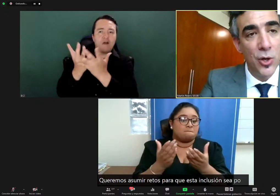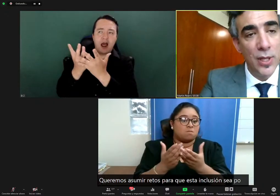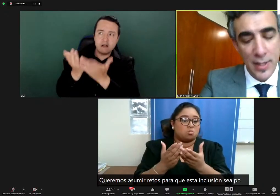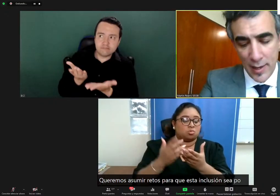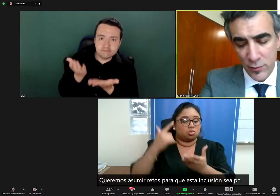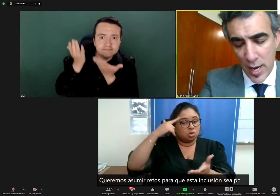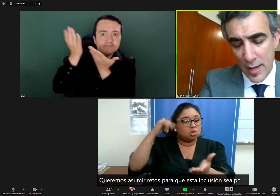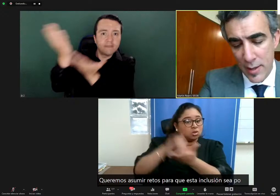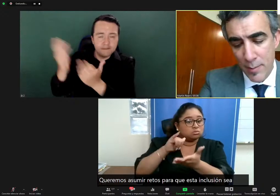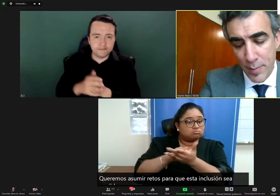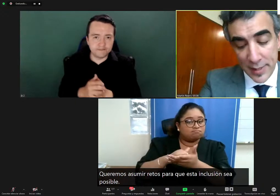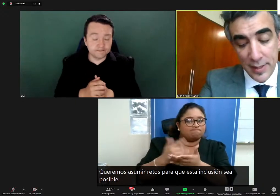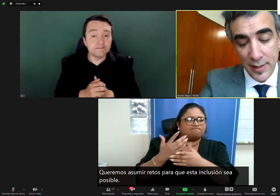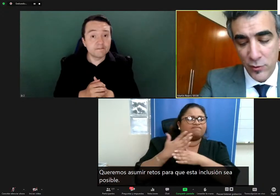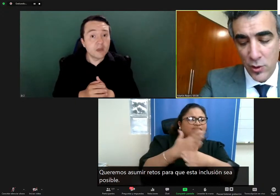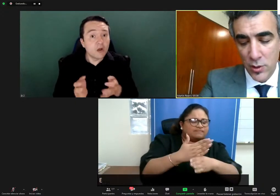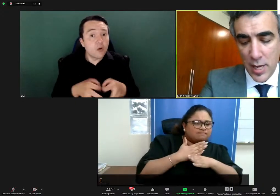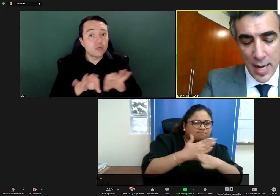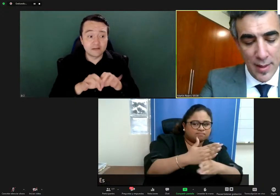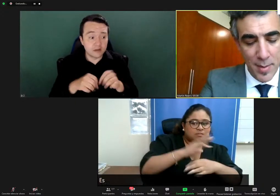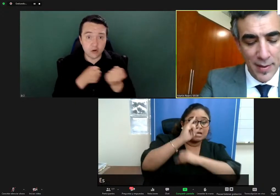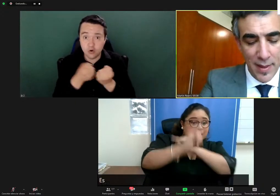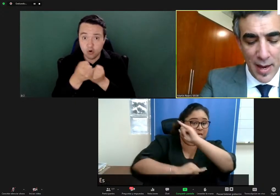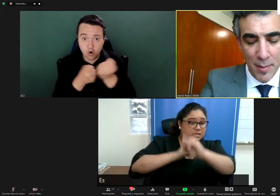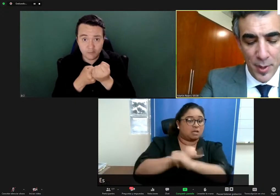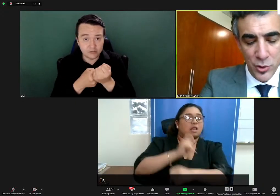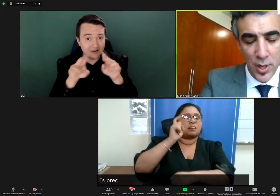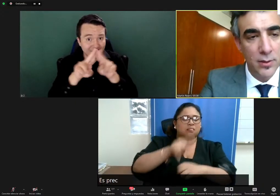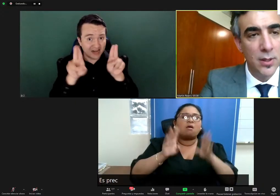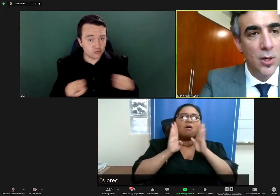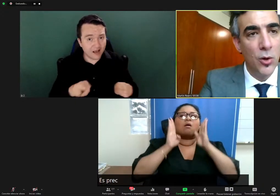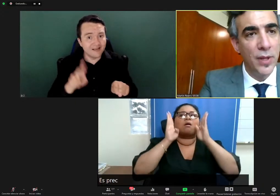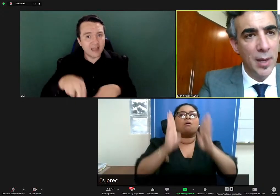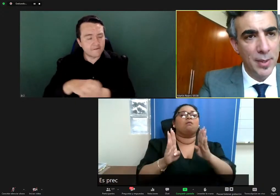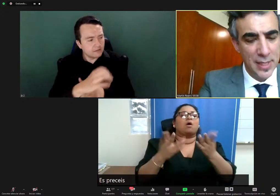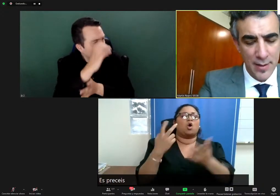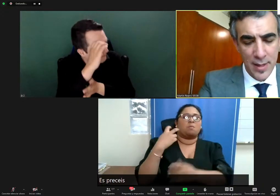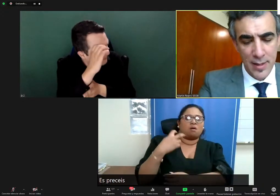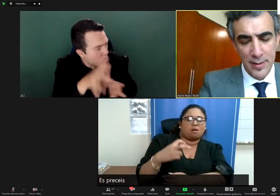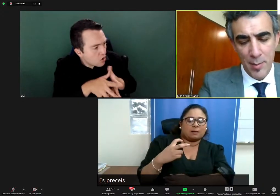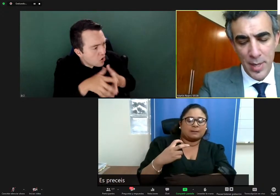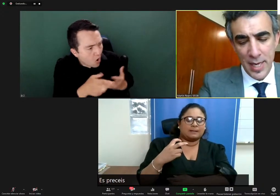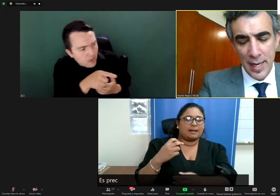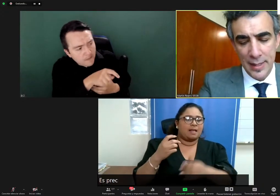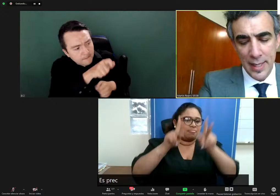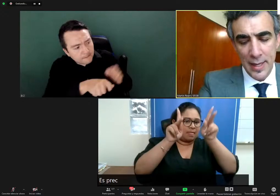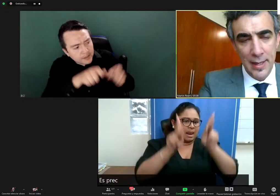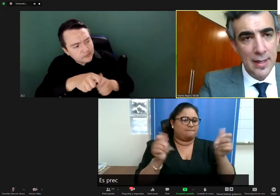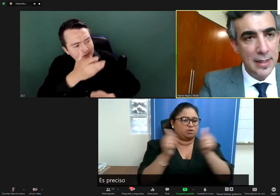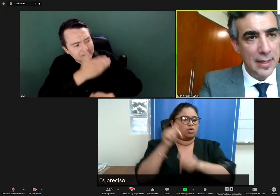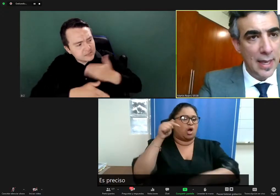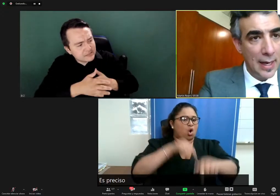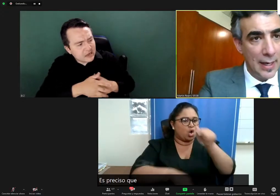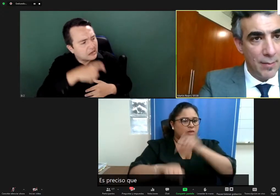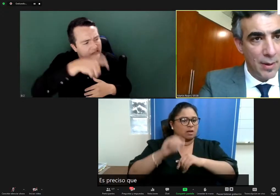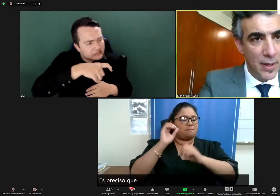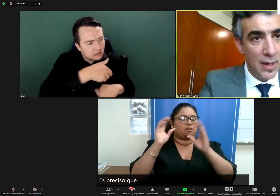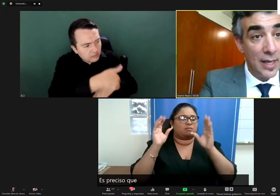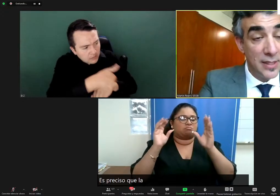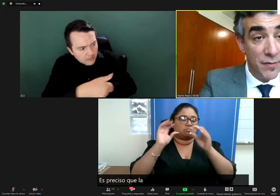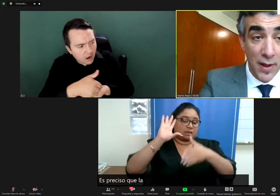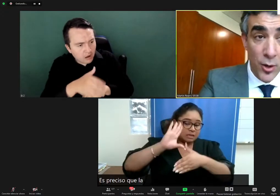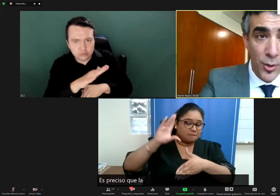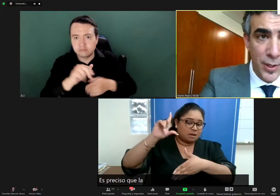into this global scope the international corporation needs to pay attention to what latin